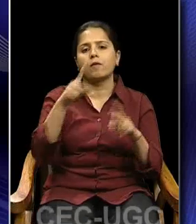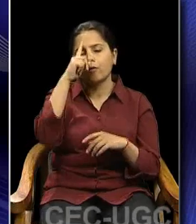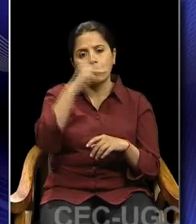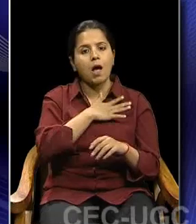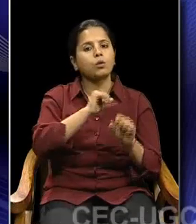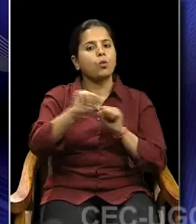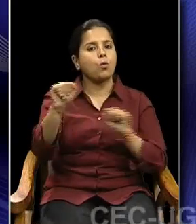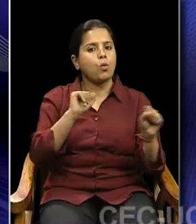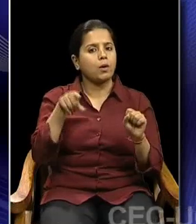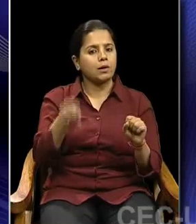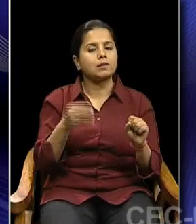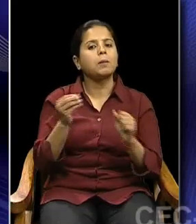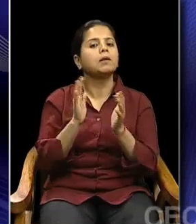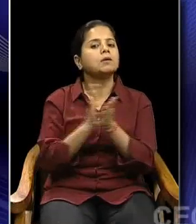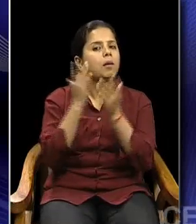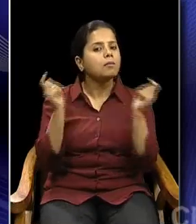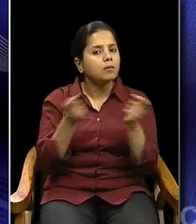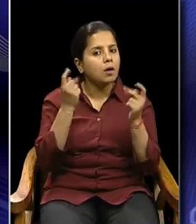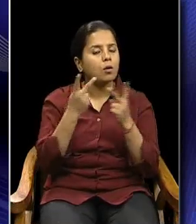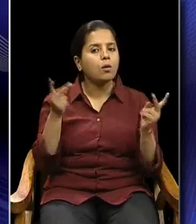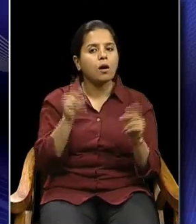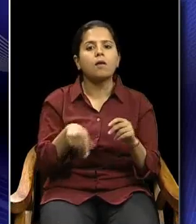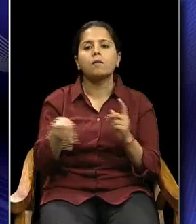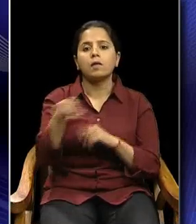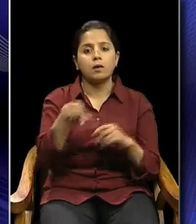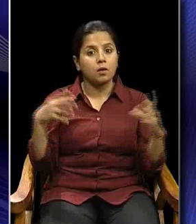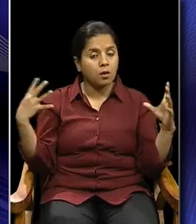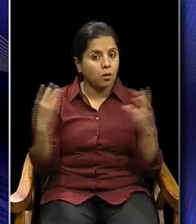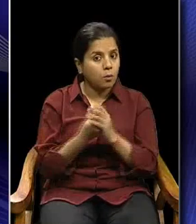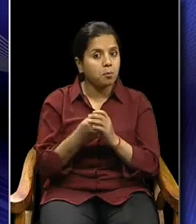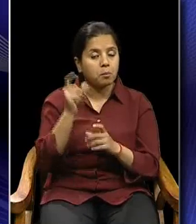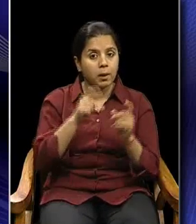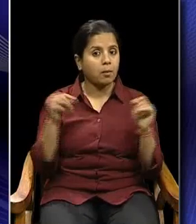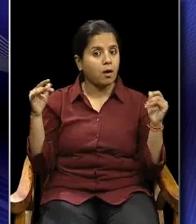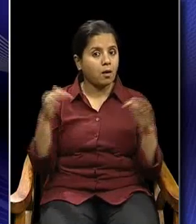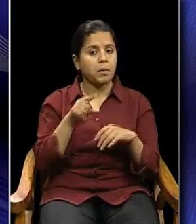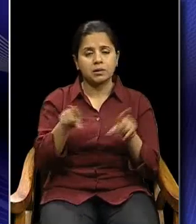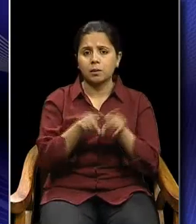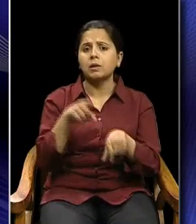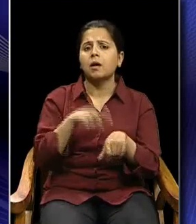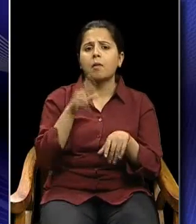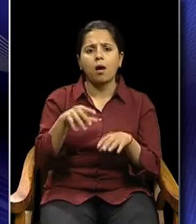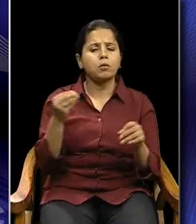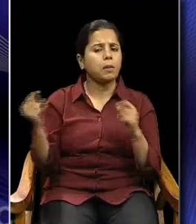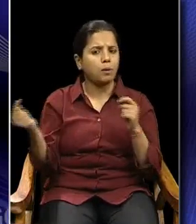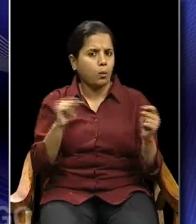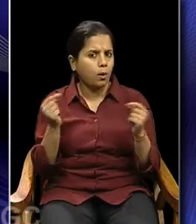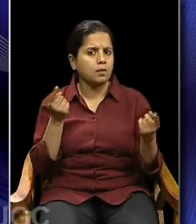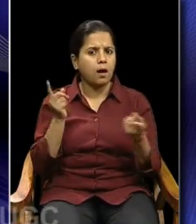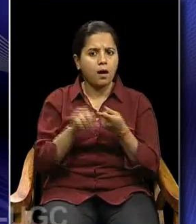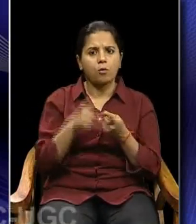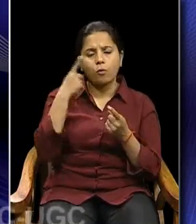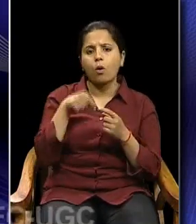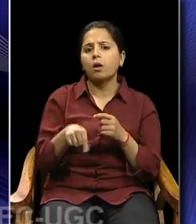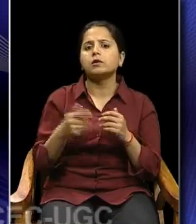they celebrate such kind of festivals, then they not only come together but at the same time they are also arguing the case for the